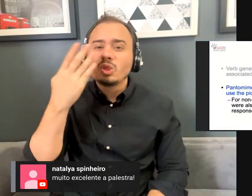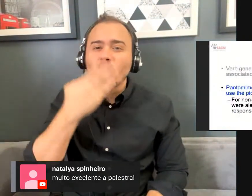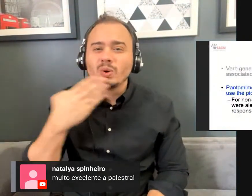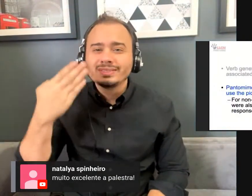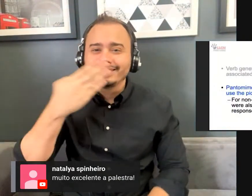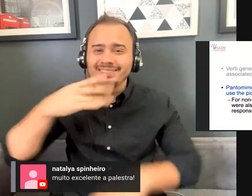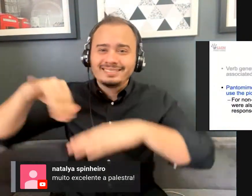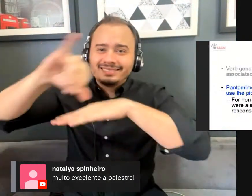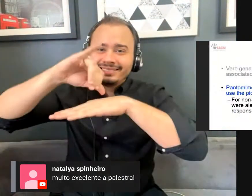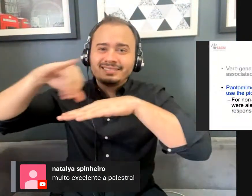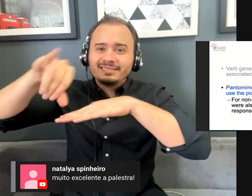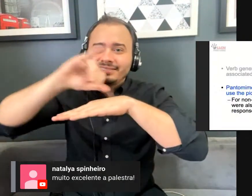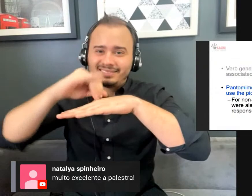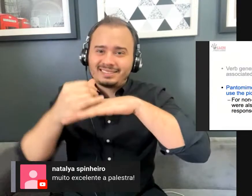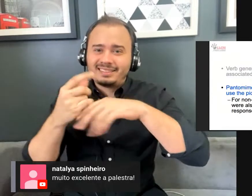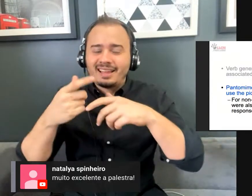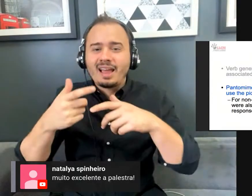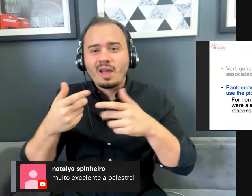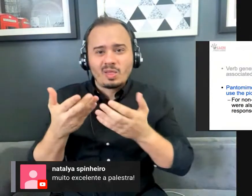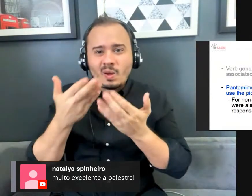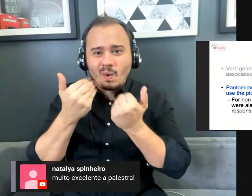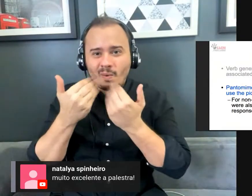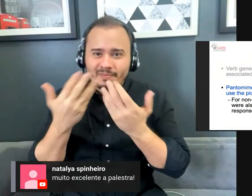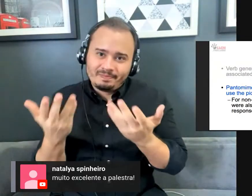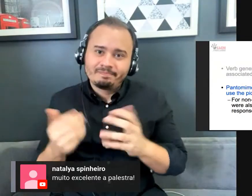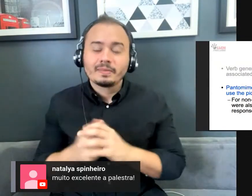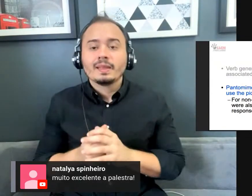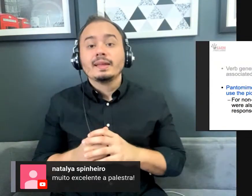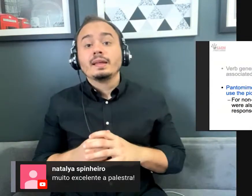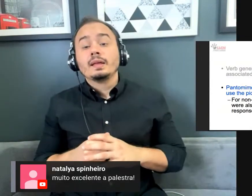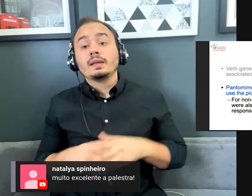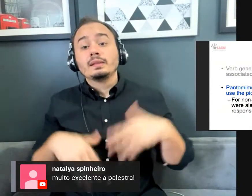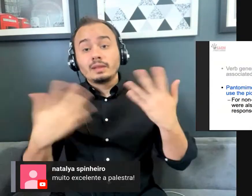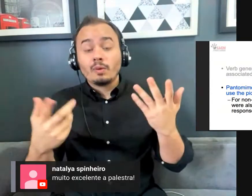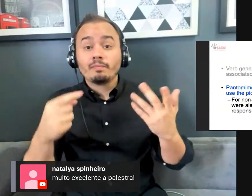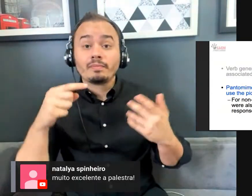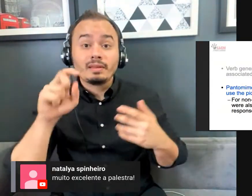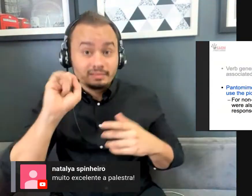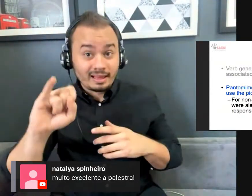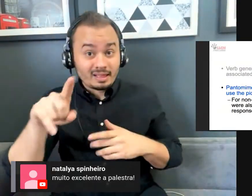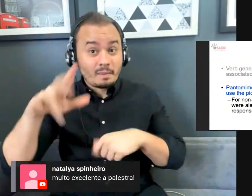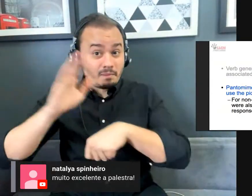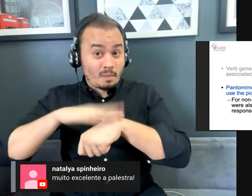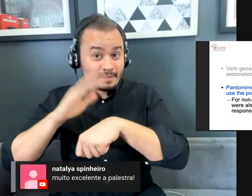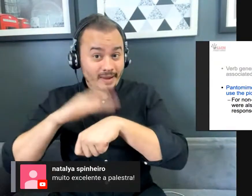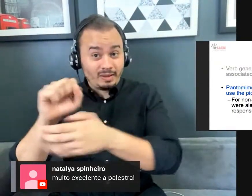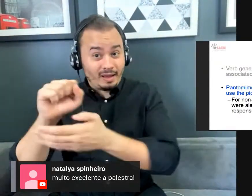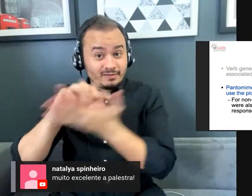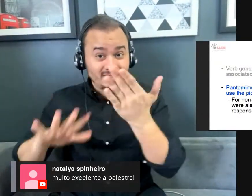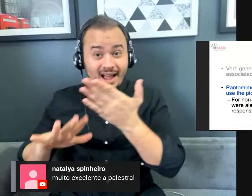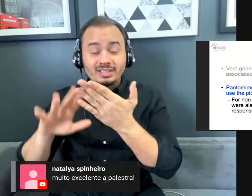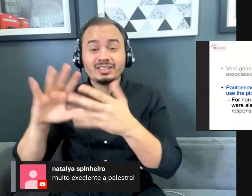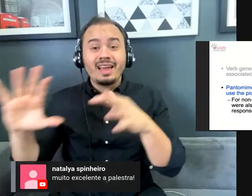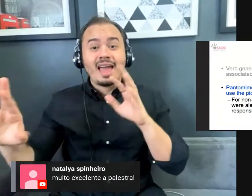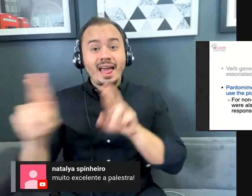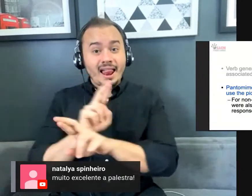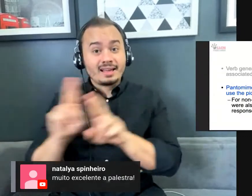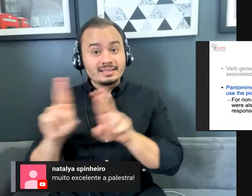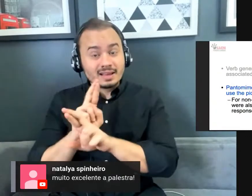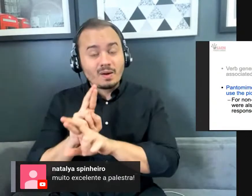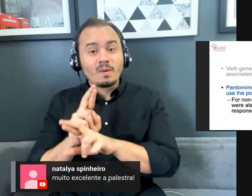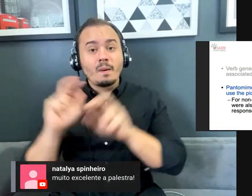Okay. Now, for the pantomime generation task, they were just asked to show me how you would use the